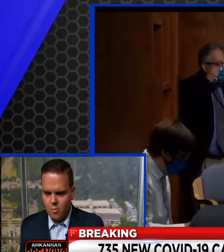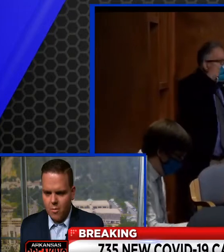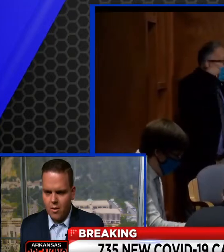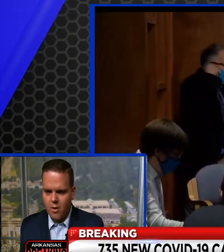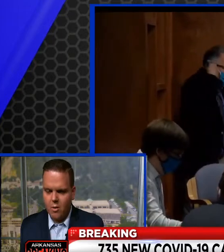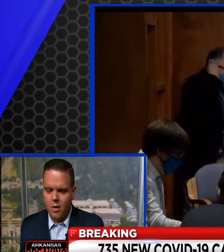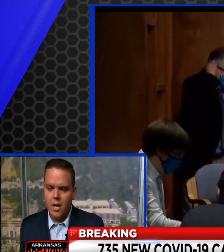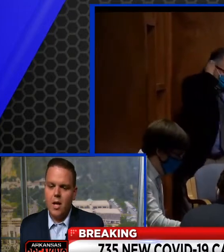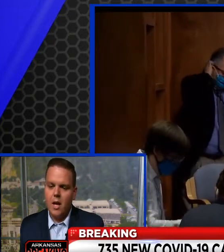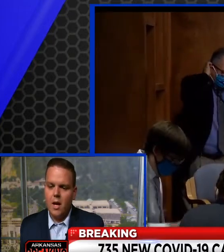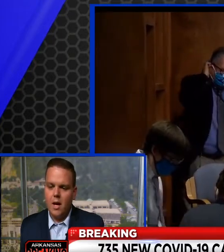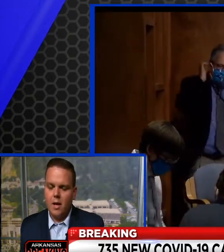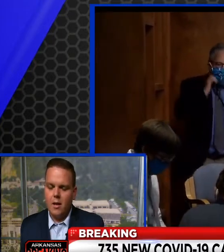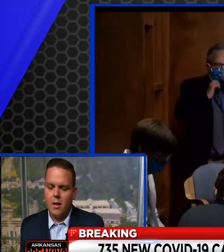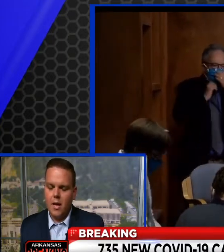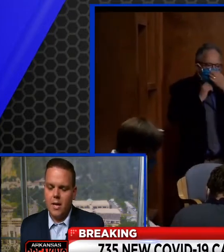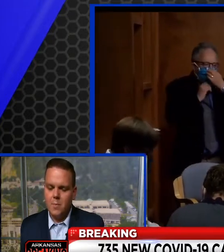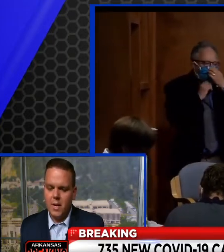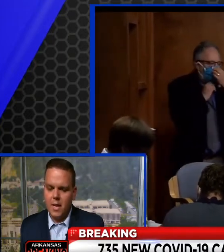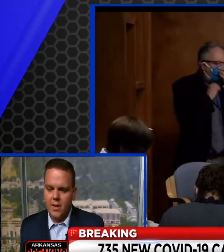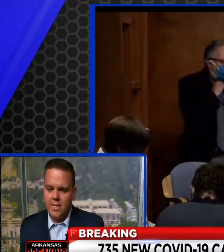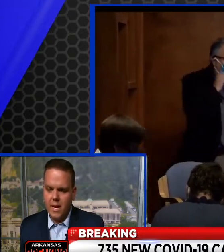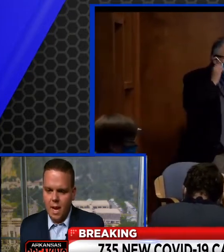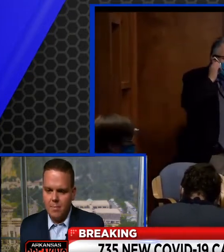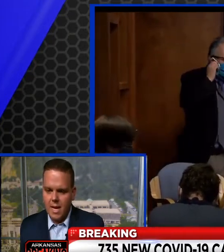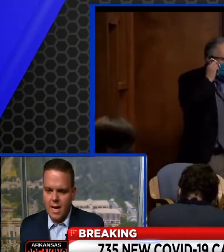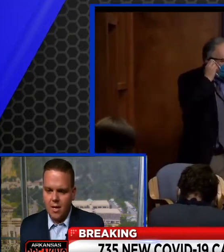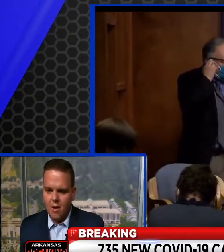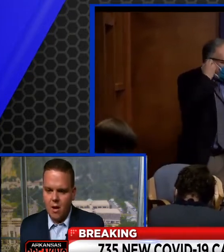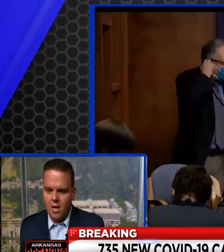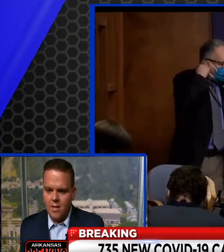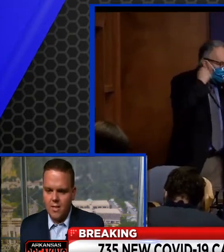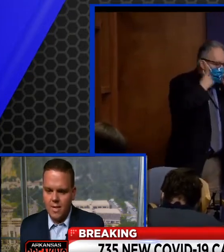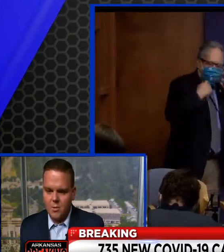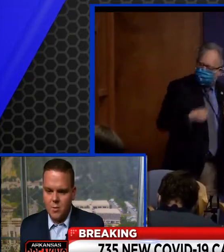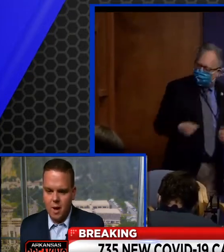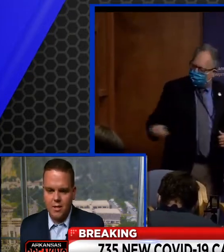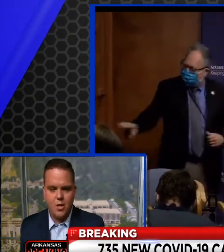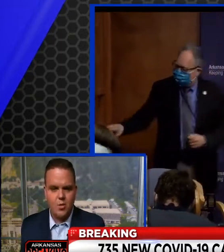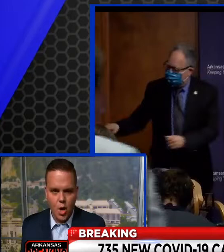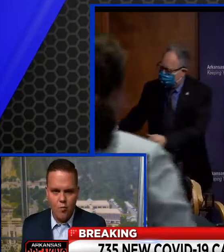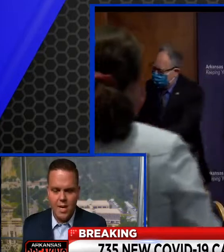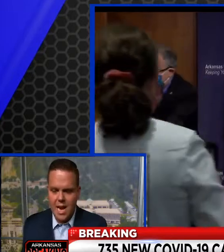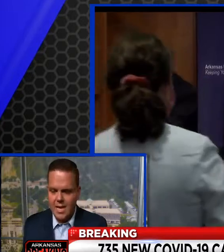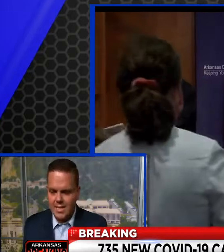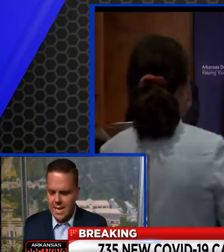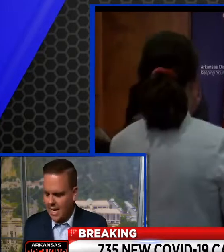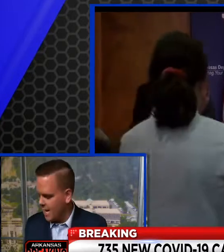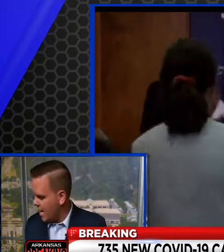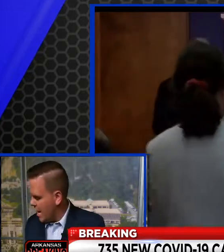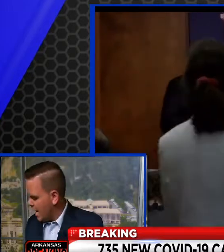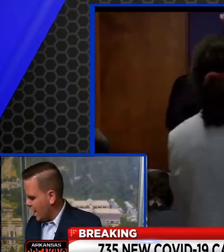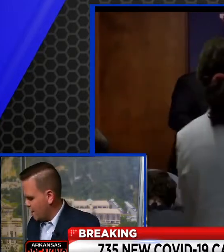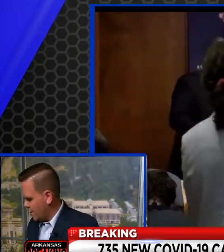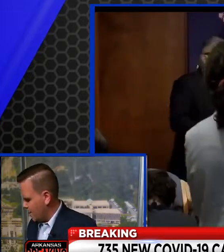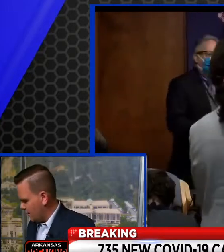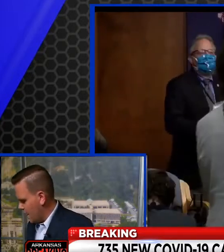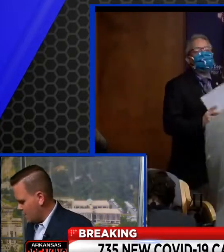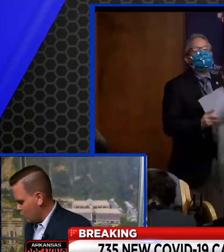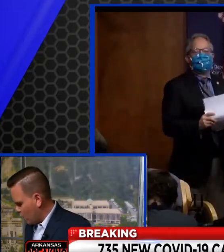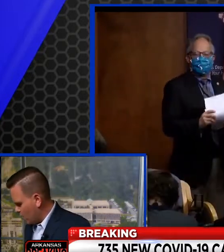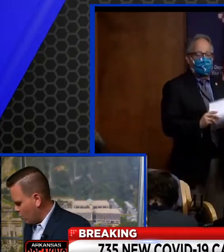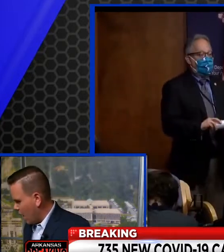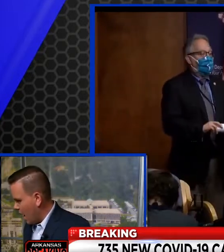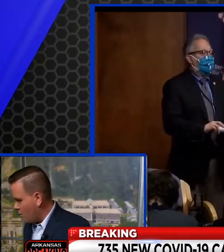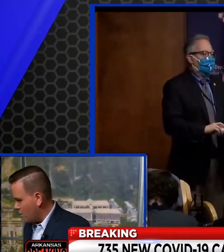Dr. Romero, has been giving us an update on the state's response to COVID-19. Just in the